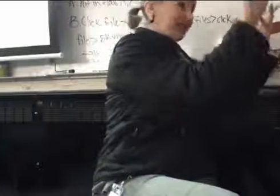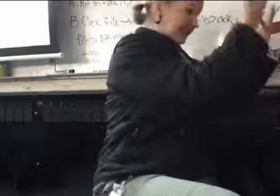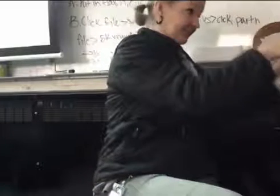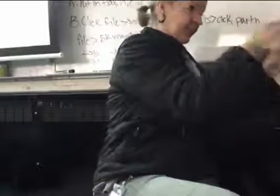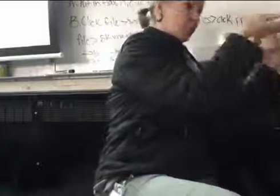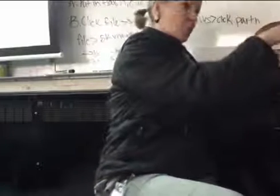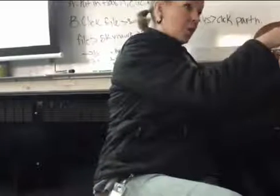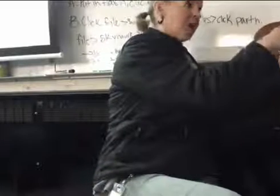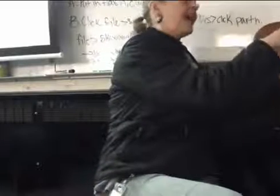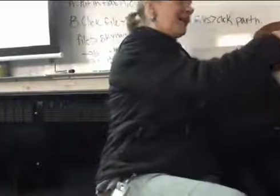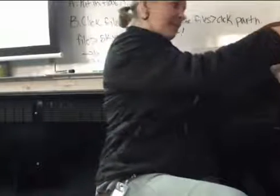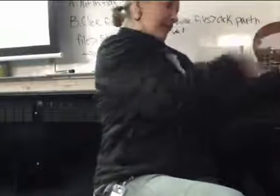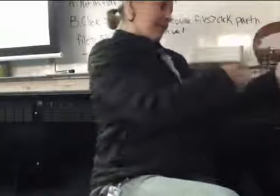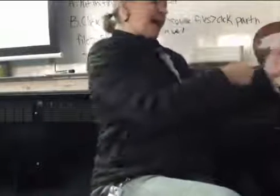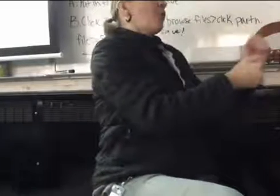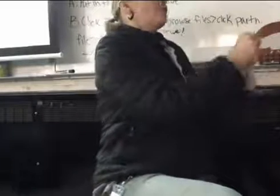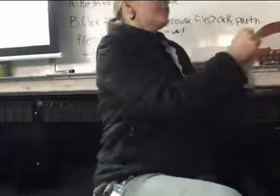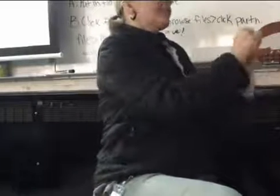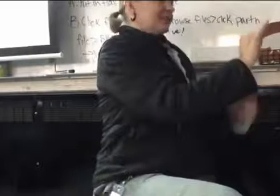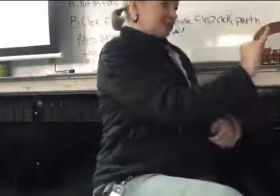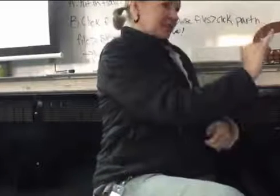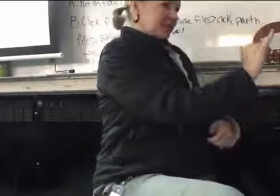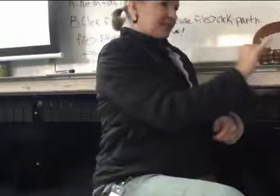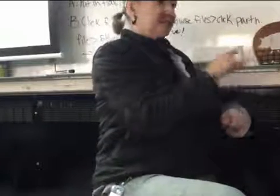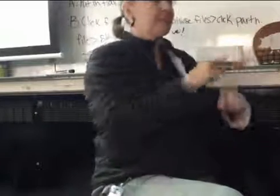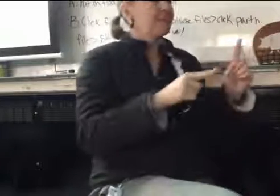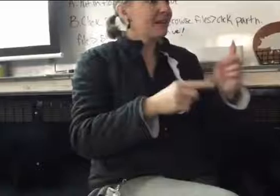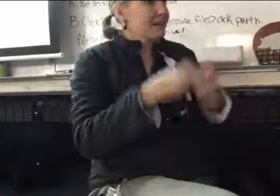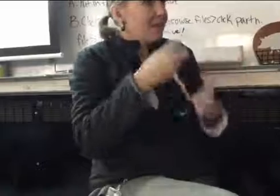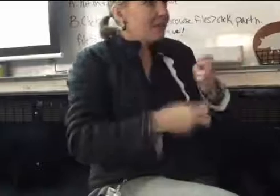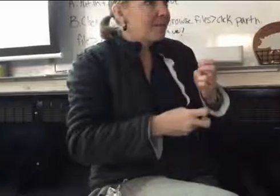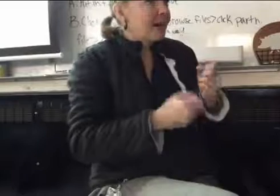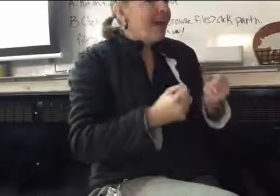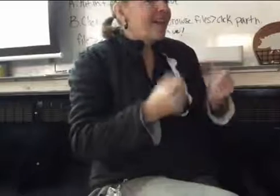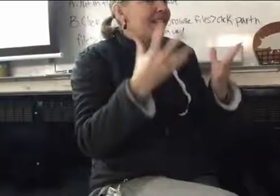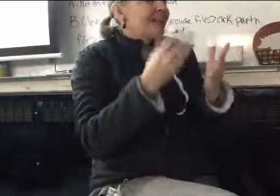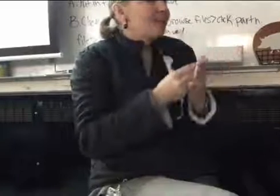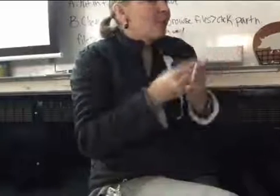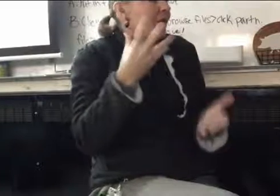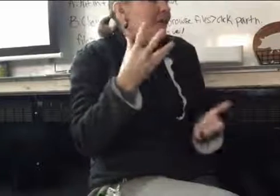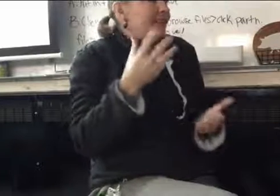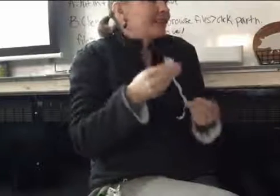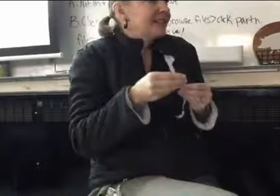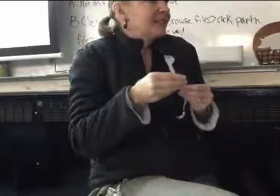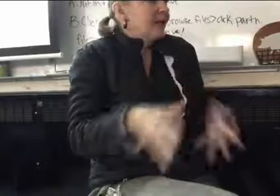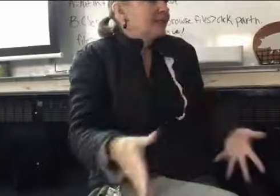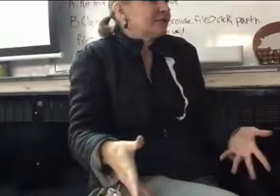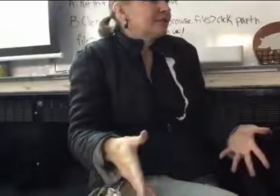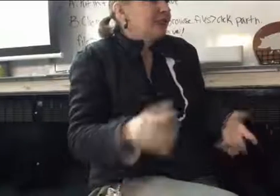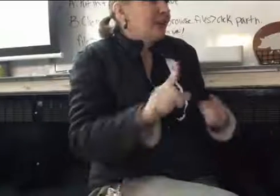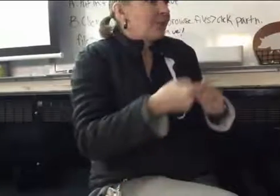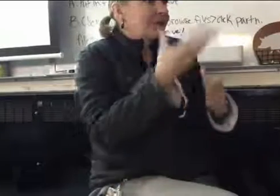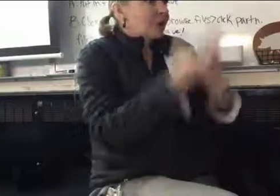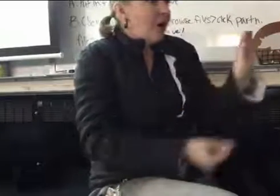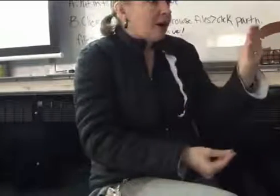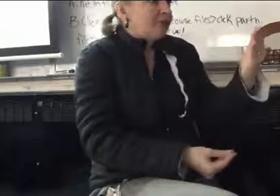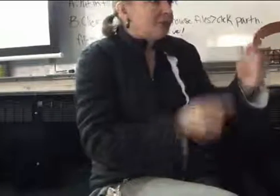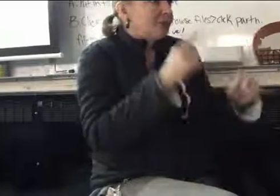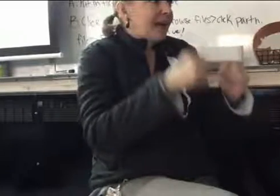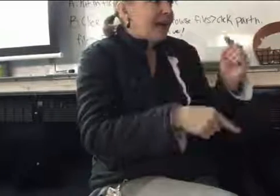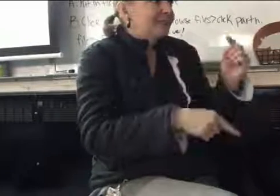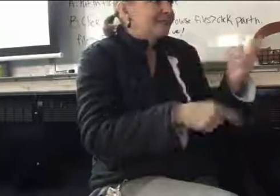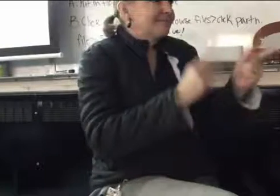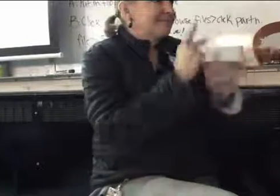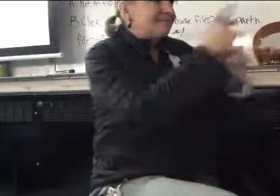loan. But the problem is that in this war, 90% of the wealth is lost. And when all that wealth is gone, you can't fund the